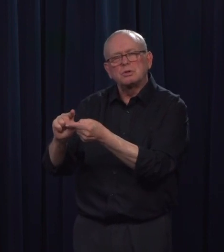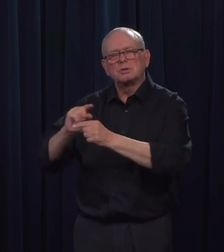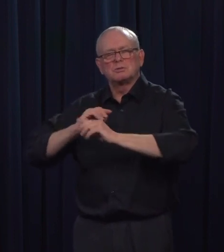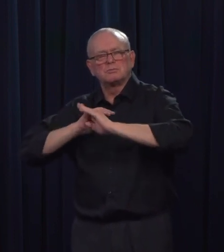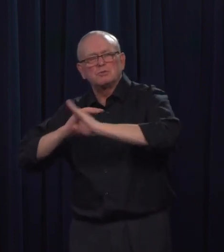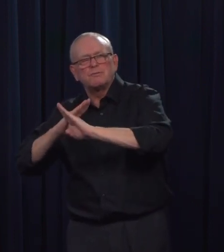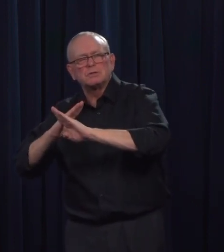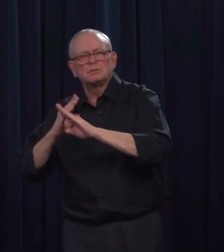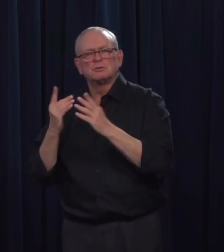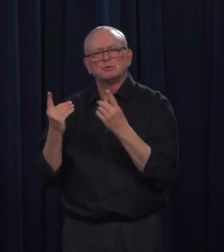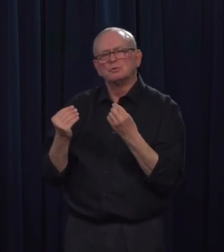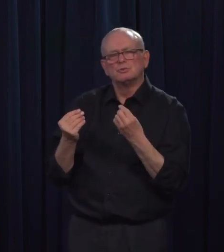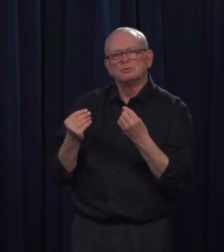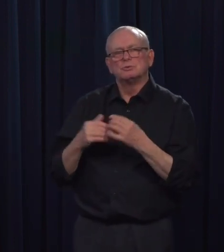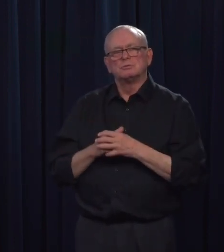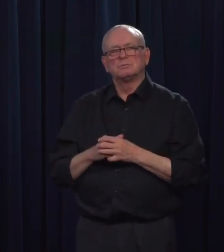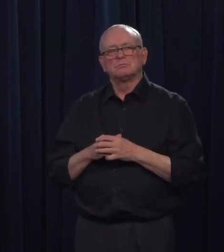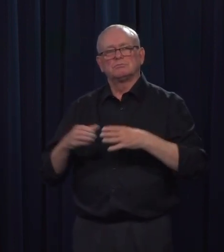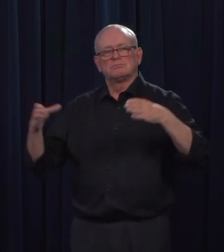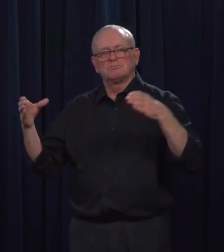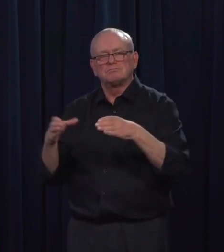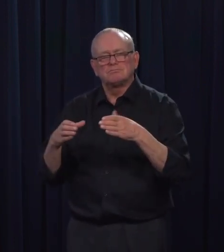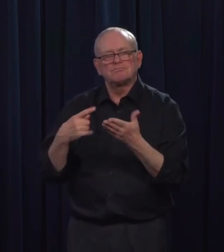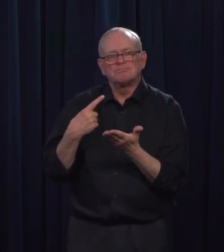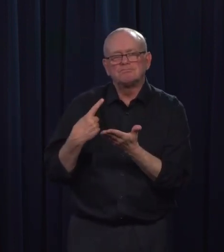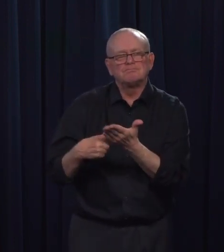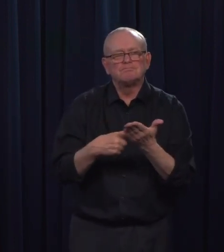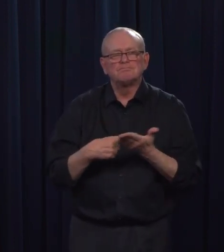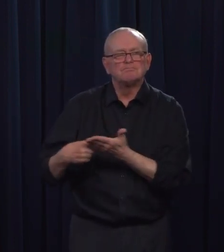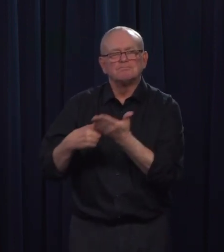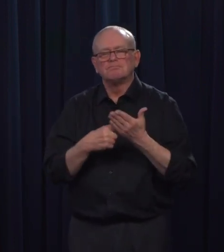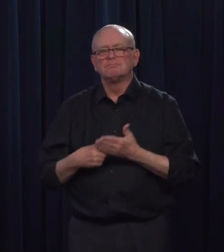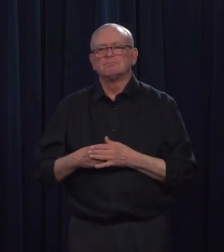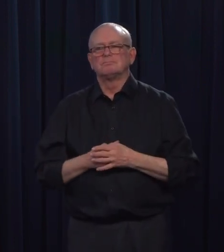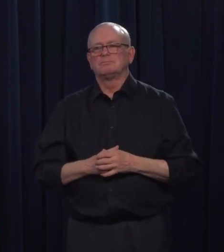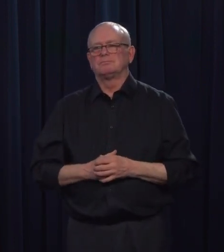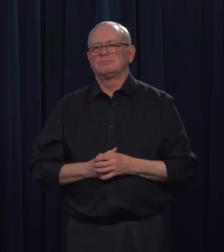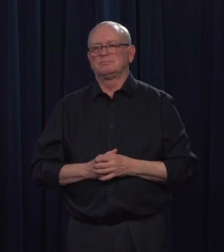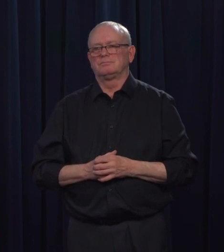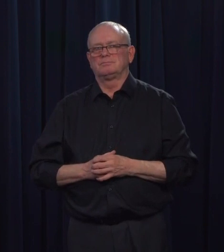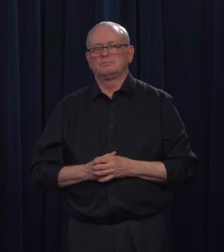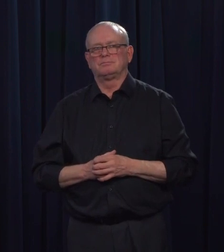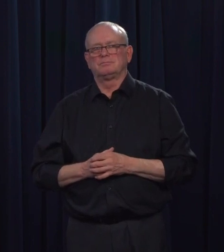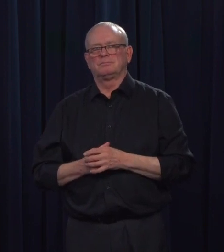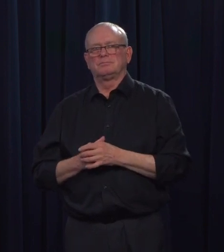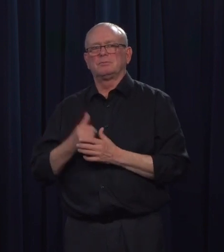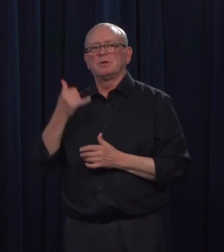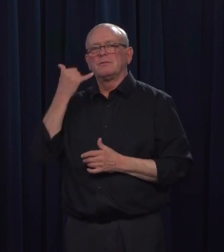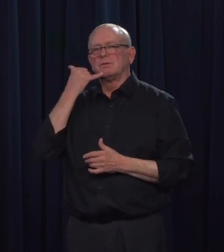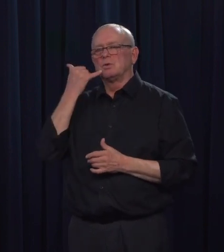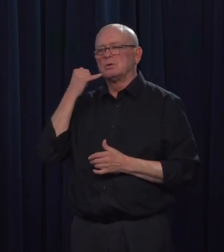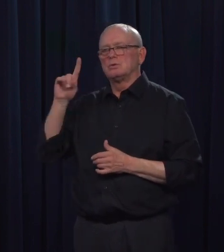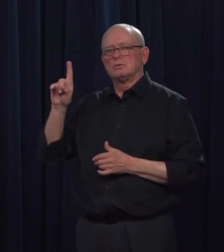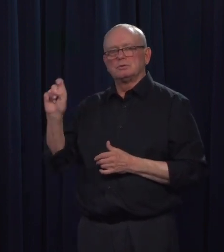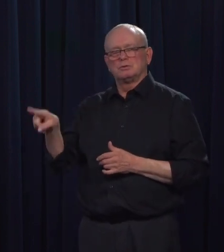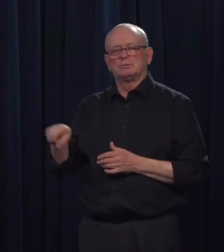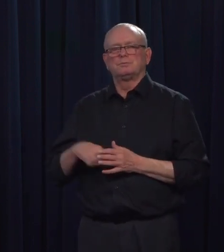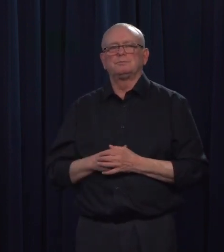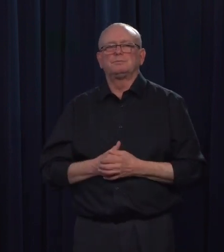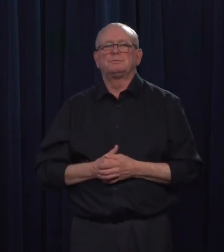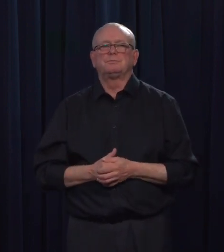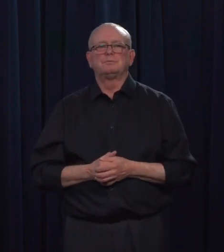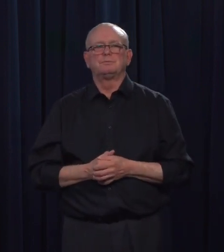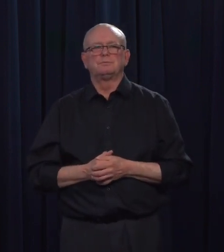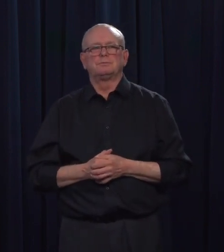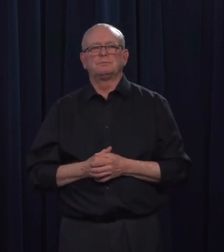We're going to go to the phone now, and then we'll come back to the room. Operator, could you patch through the first question, please? Yes, next question is Kevin Nimick with